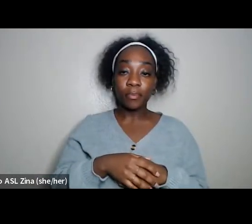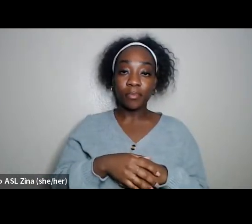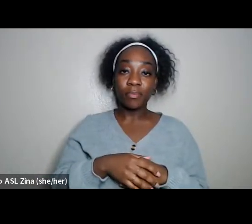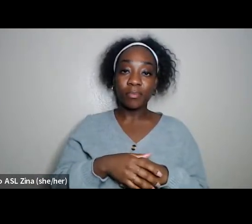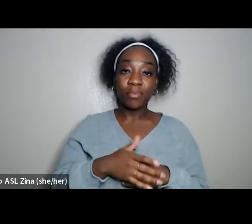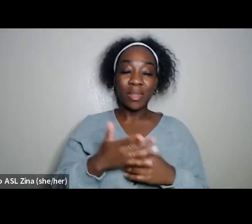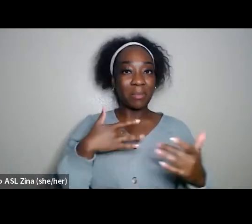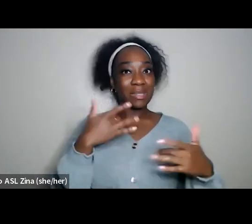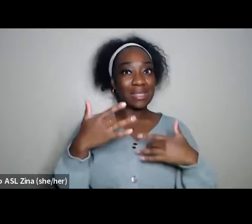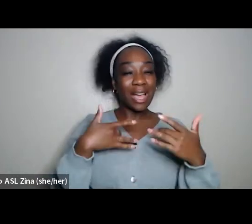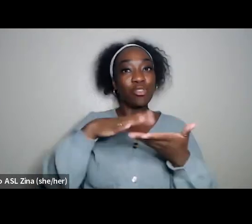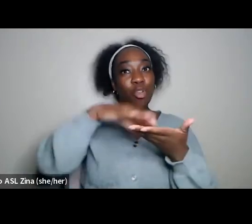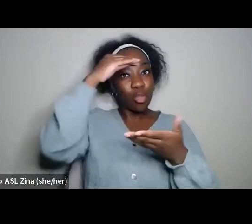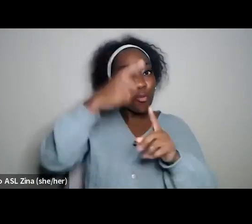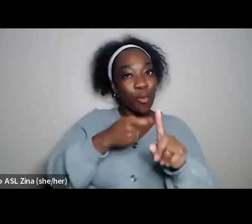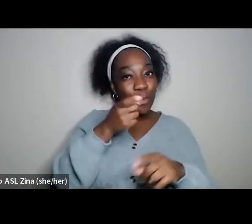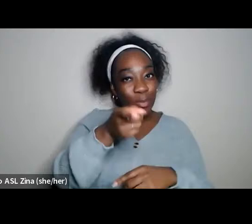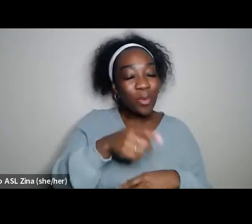you. Great to have you.